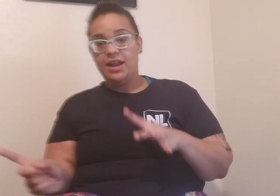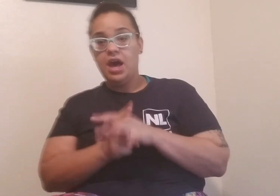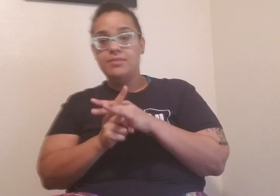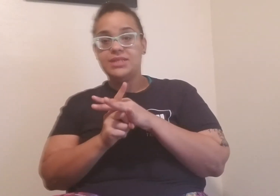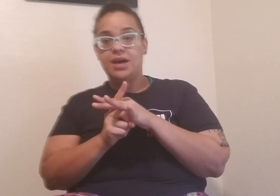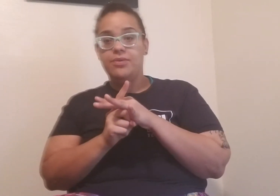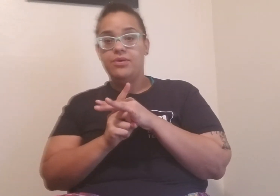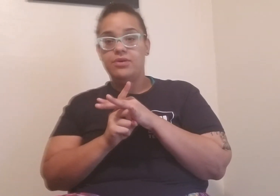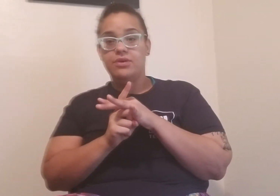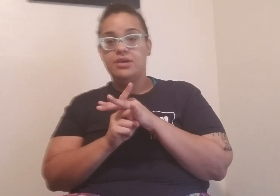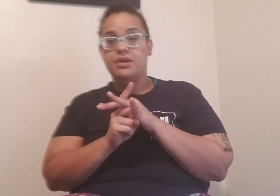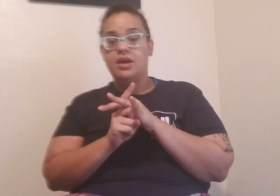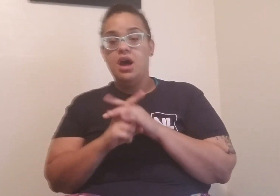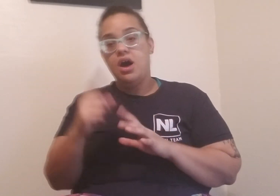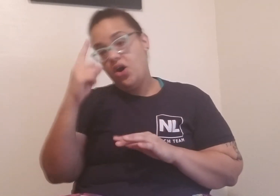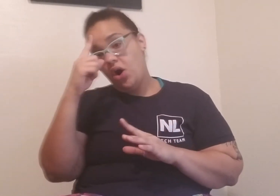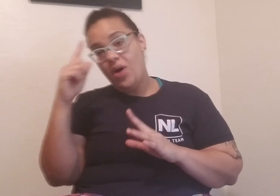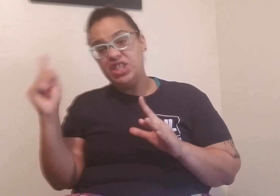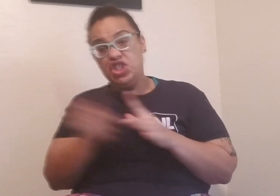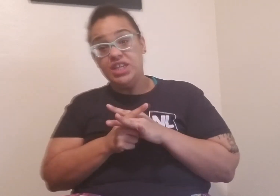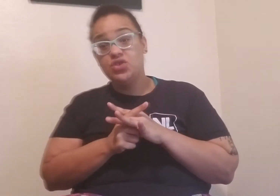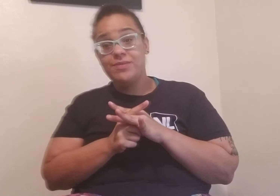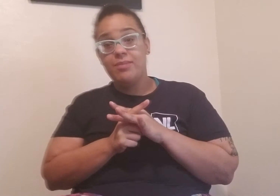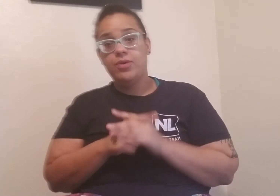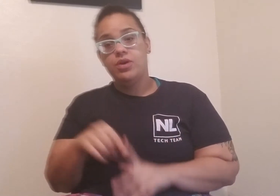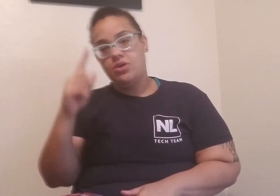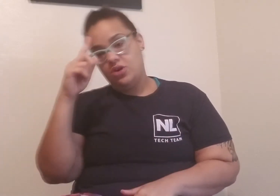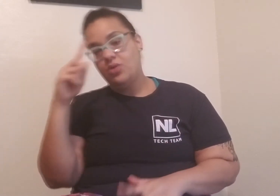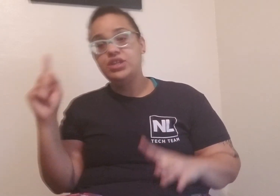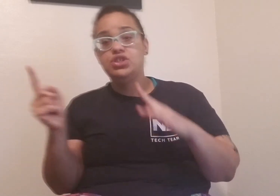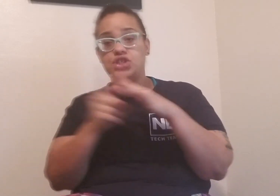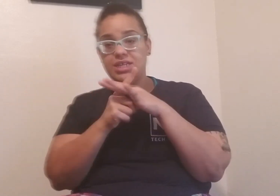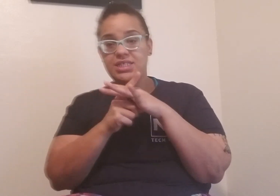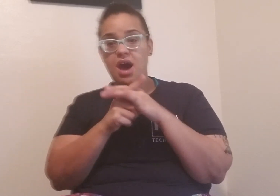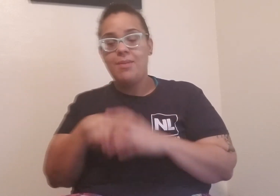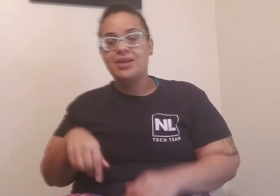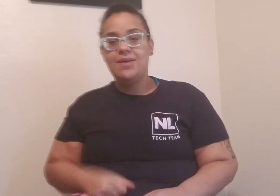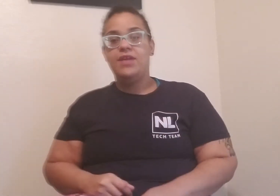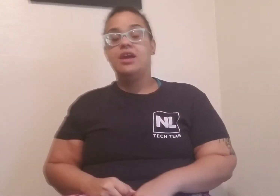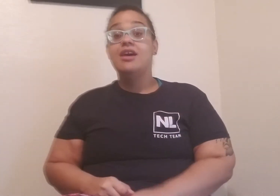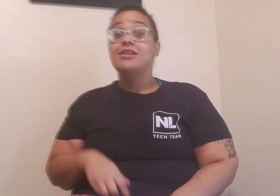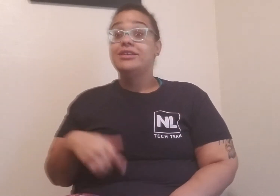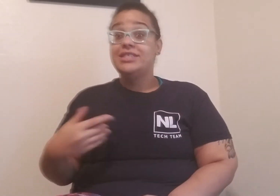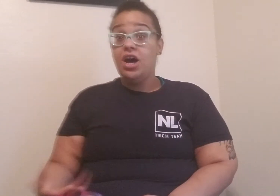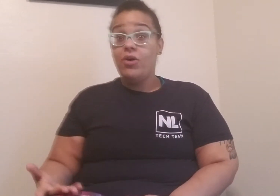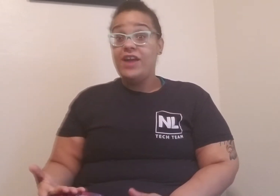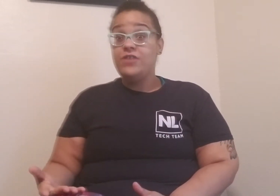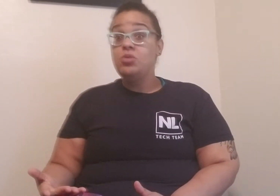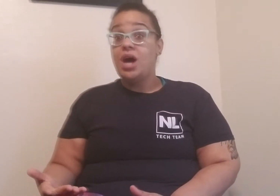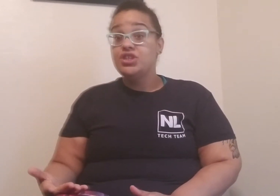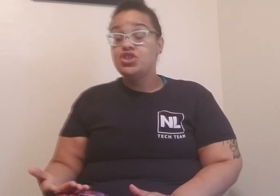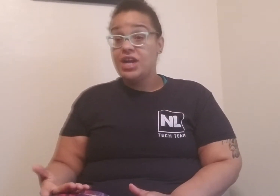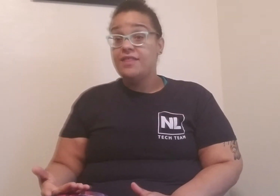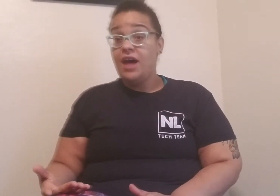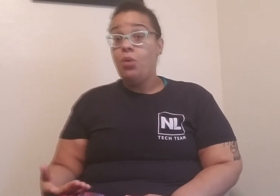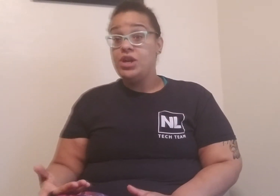comes up. Oh, I just remembered, or oh, I just thought about something. So if you lost your train of thought, what do you think